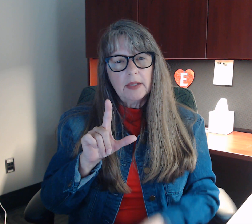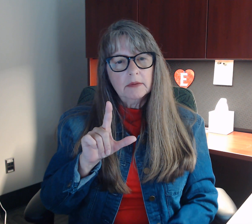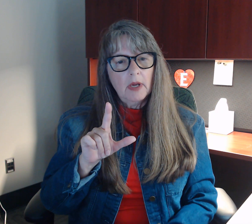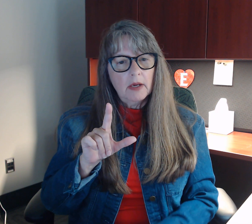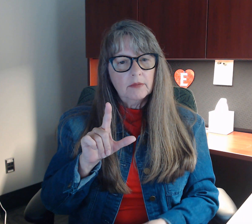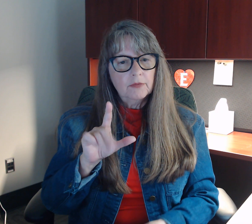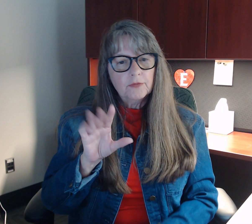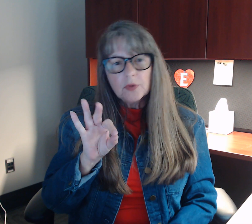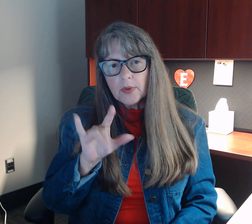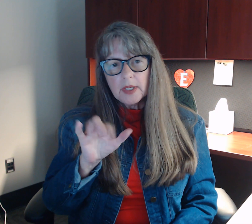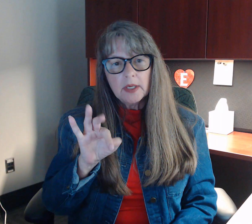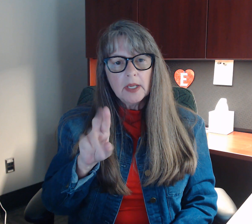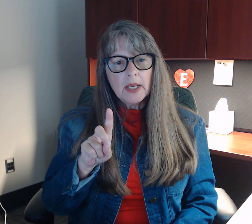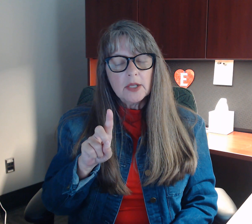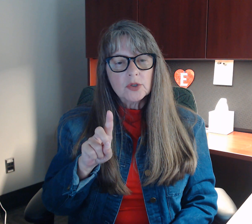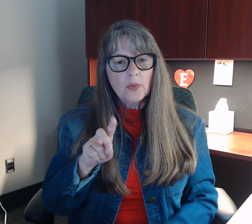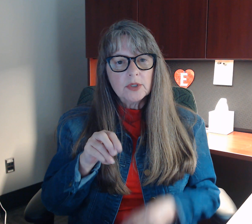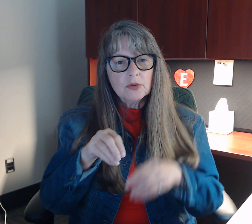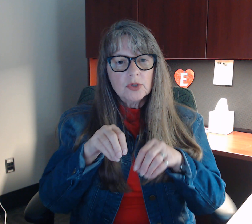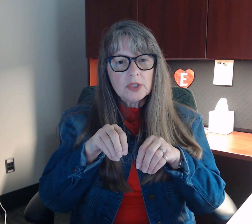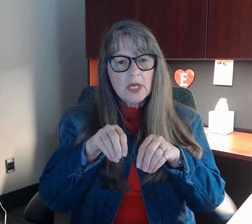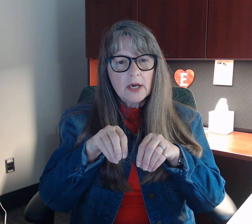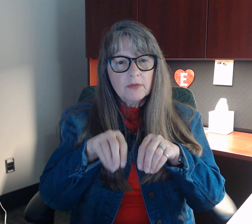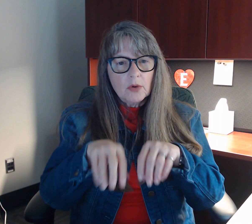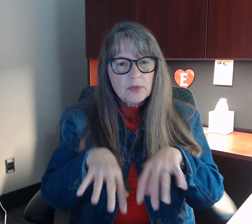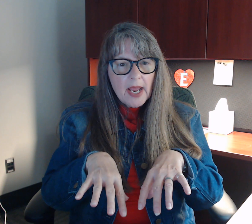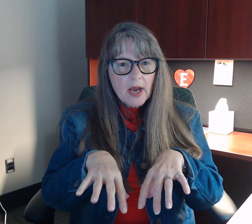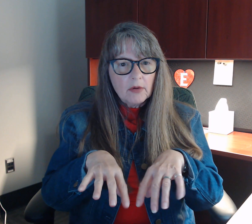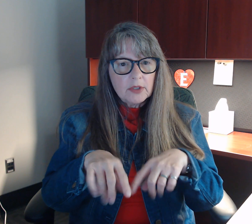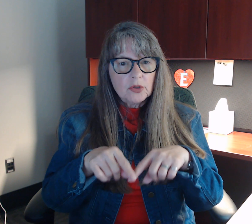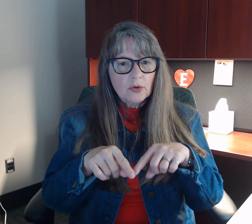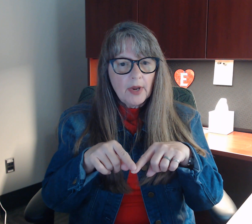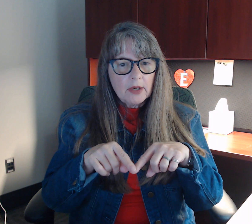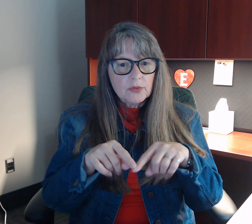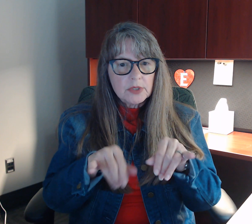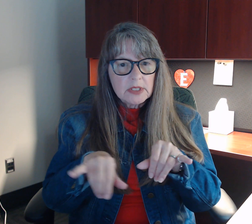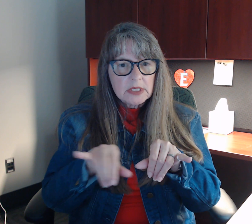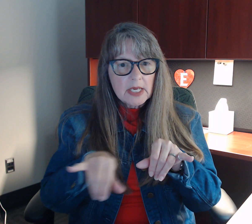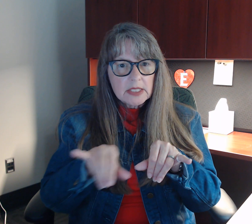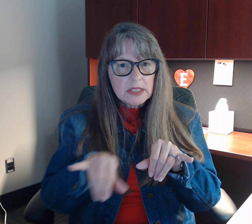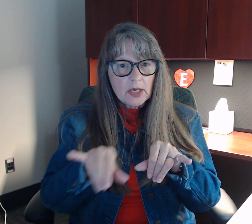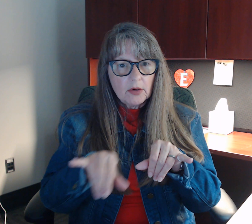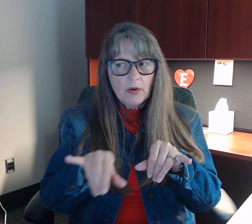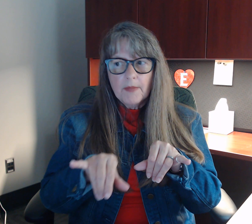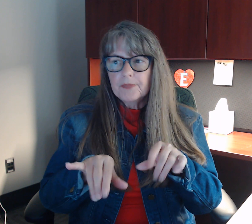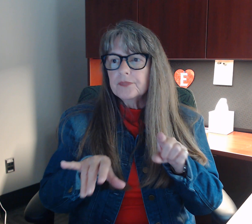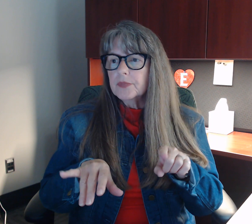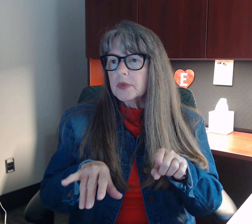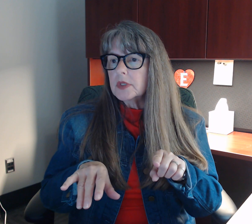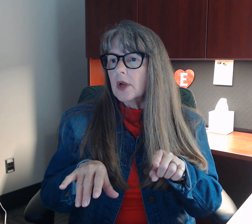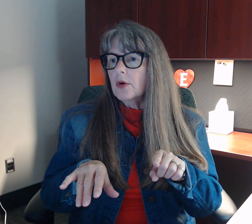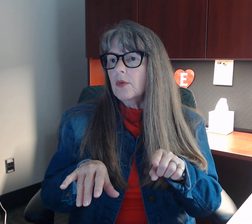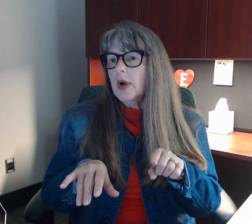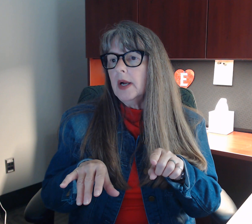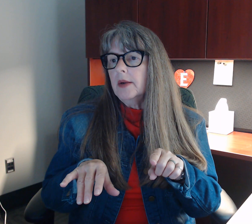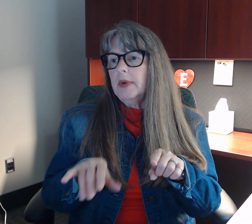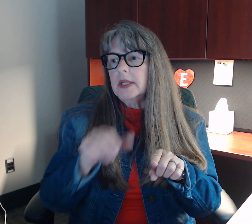that fluid is going to just kind of go down into your ankles and it stays there. So, and it's